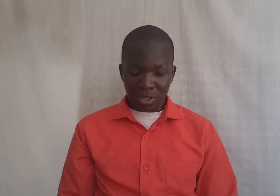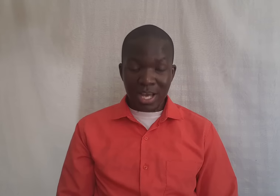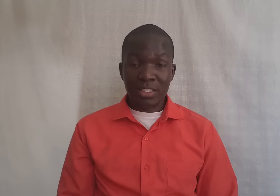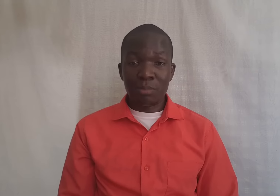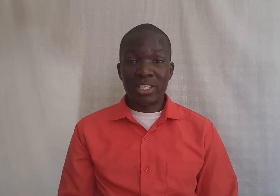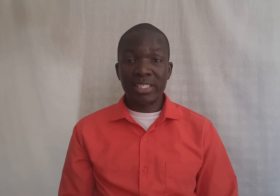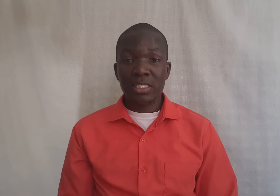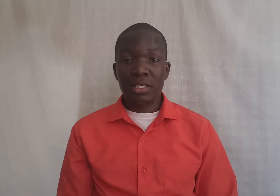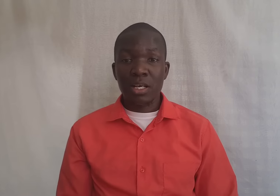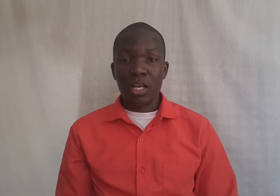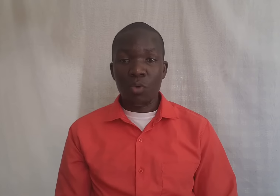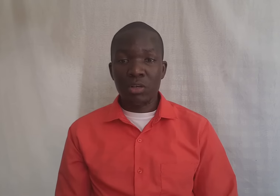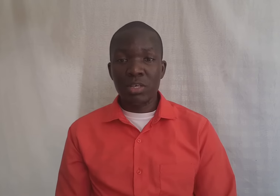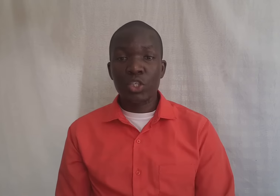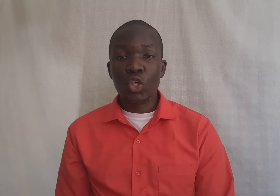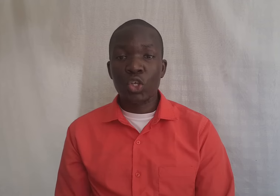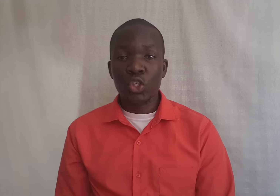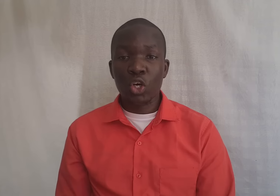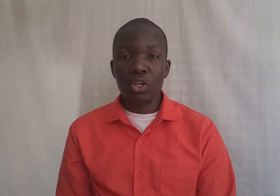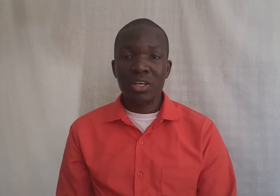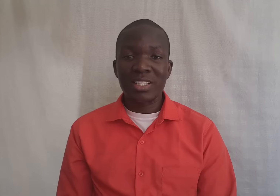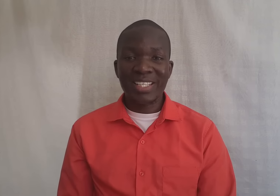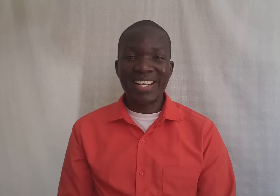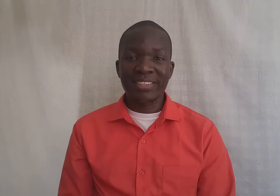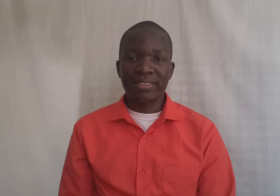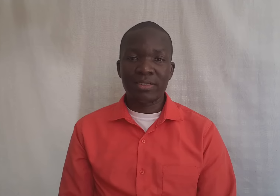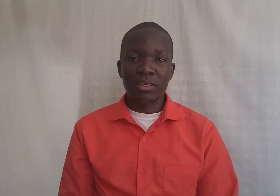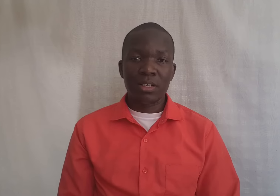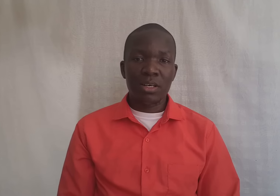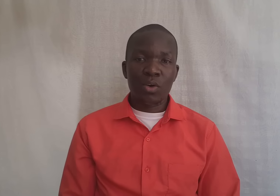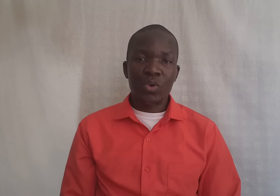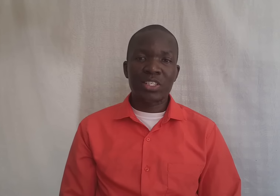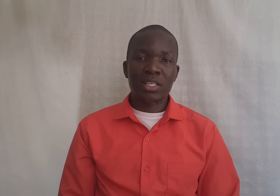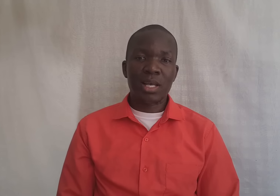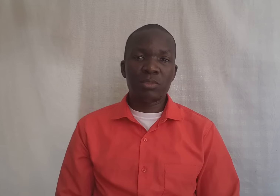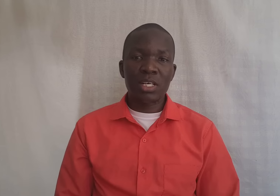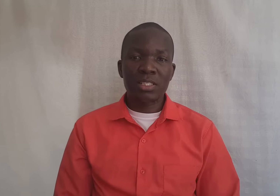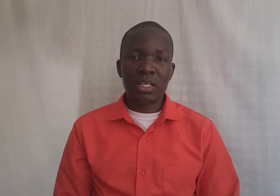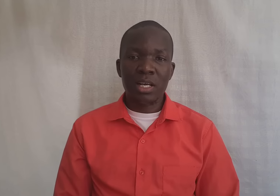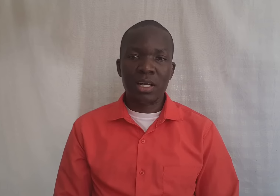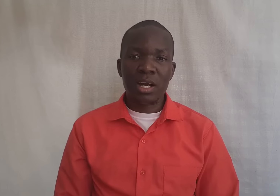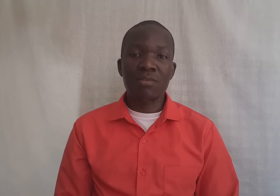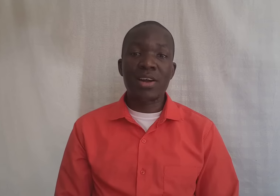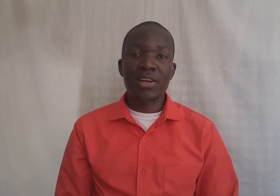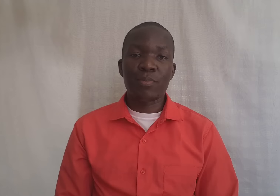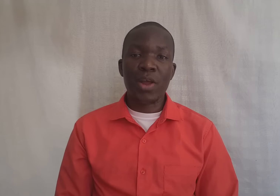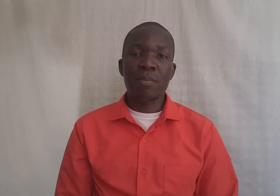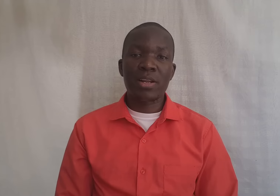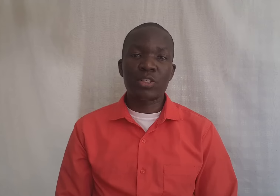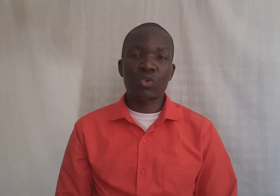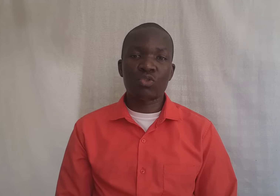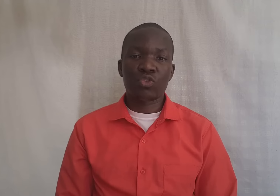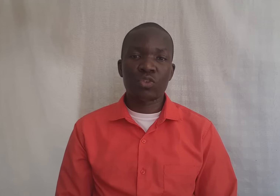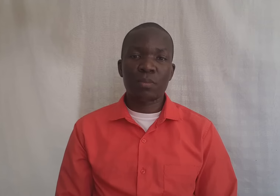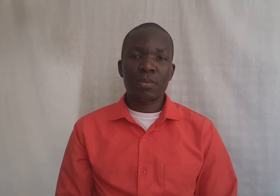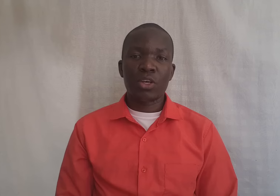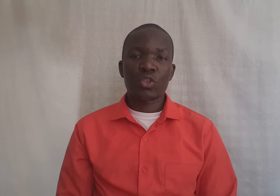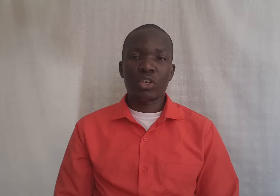last subject will be social studies, which is a subject covered in primary schools. So this is